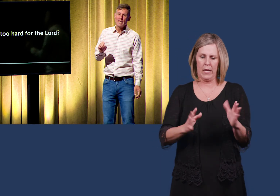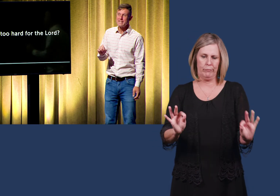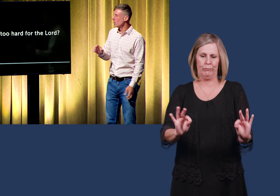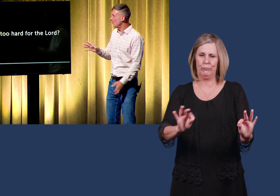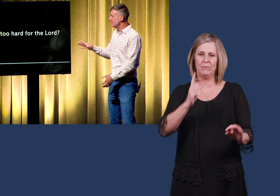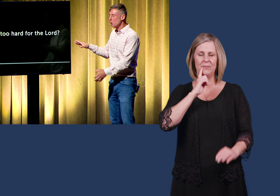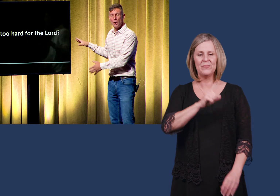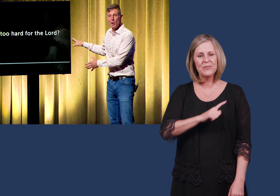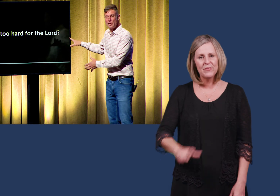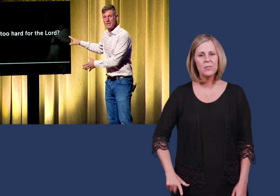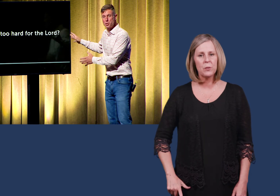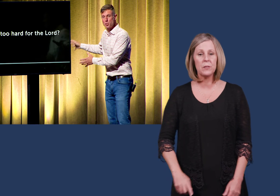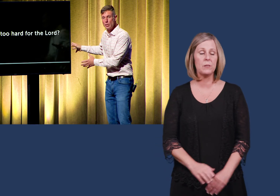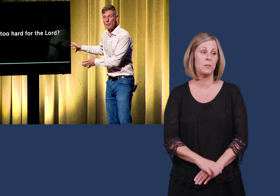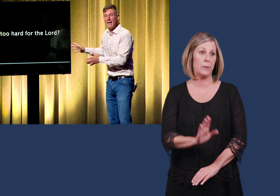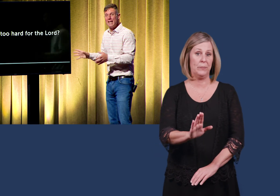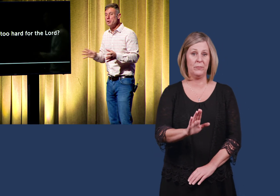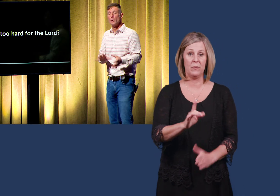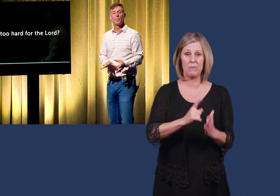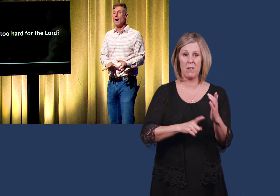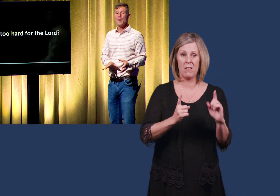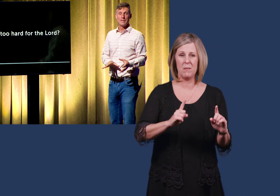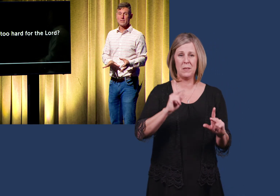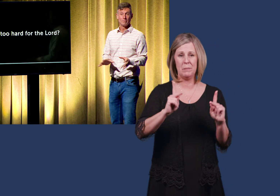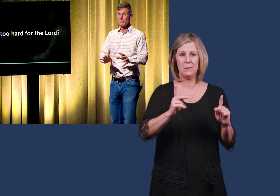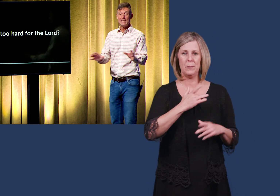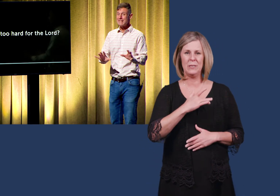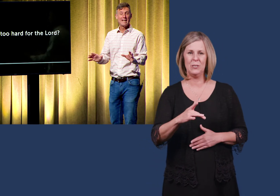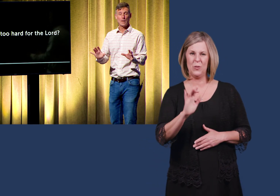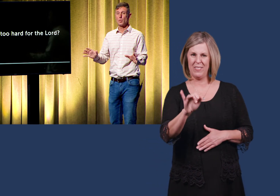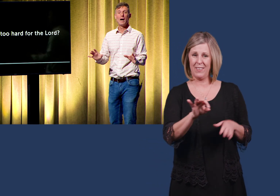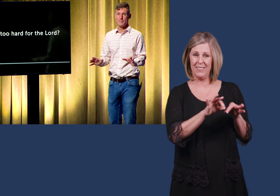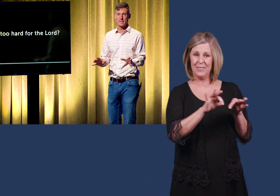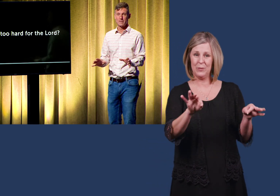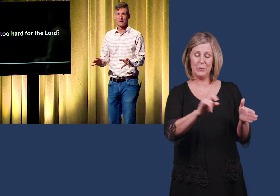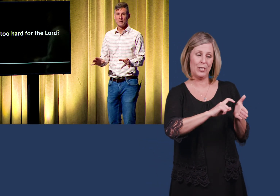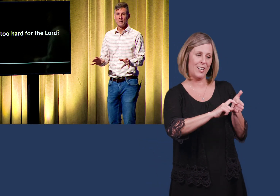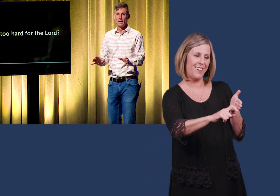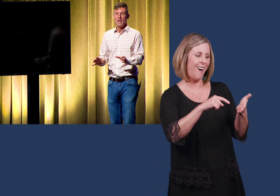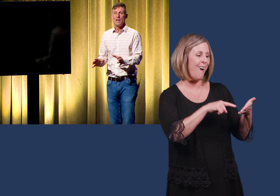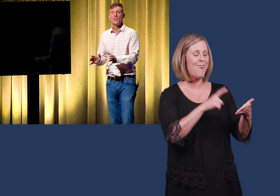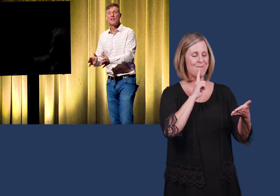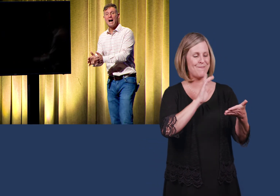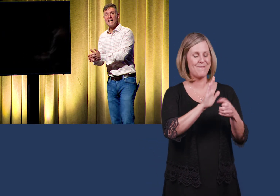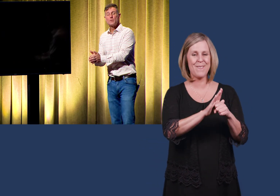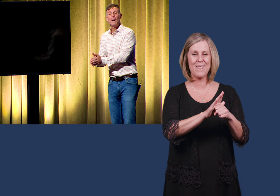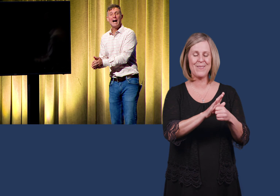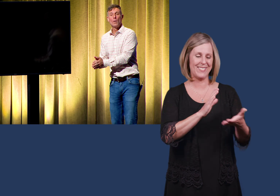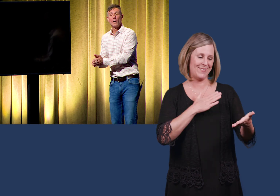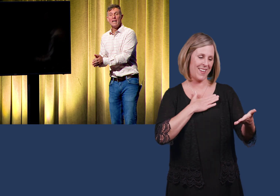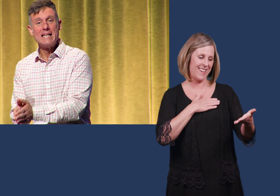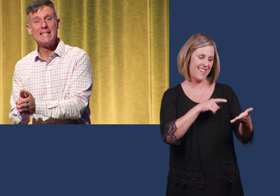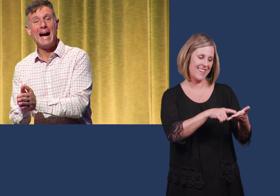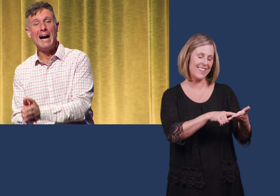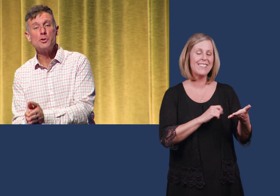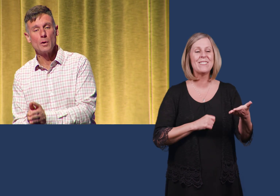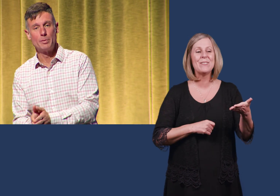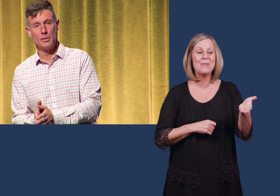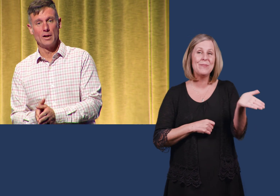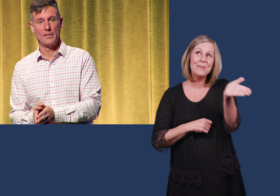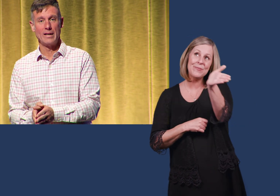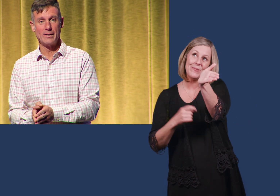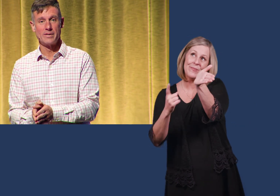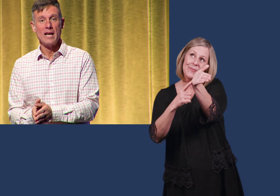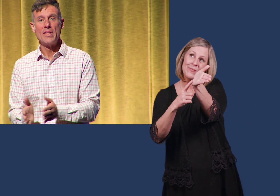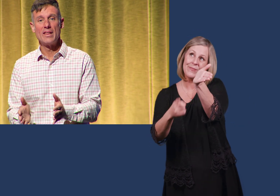issue, is that we turn this truth into a promise. It's not a promise. God's power is an